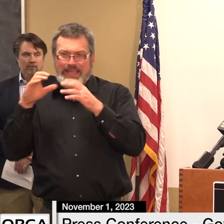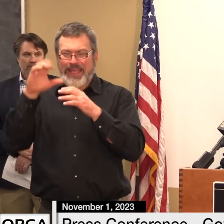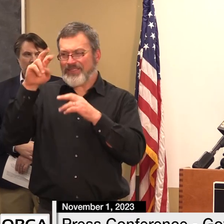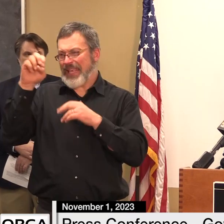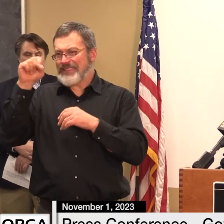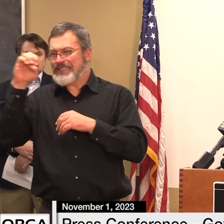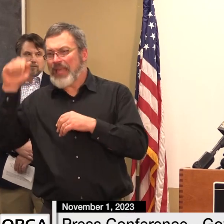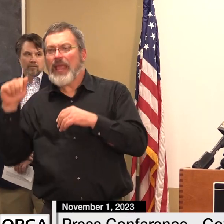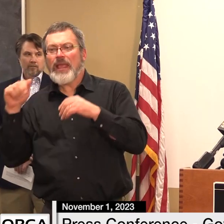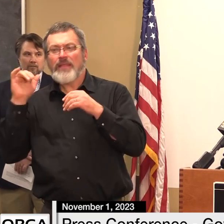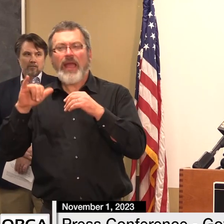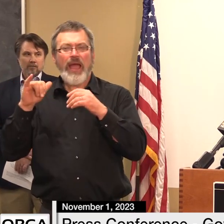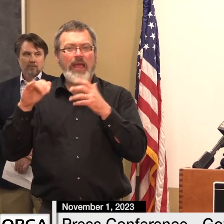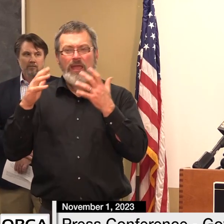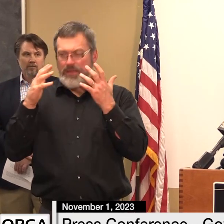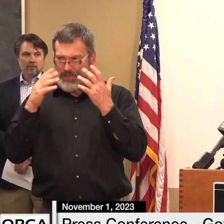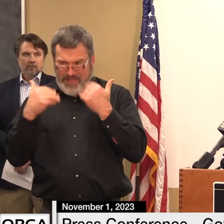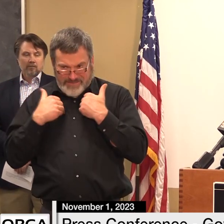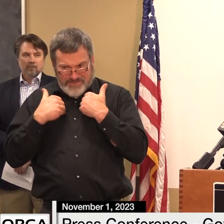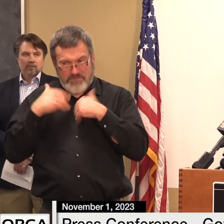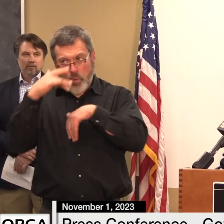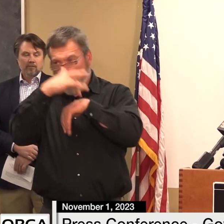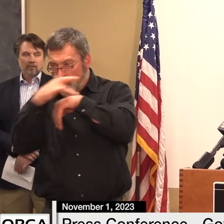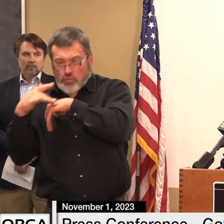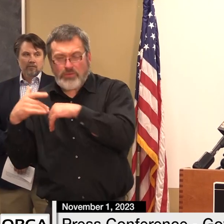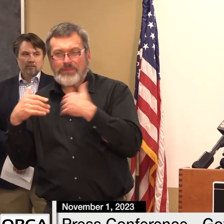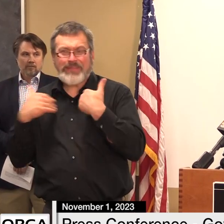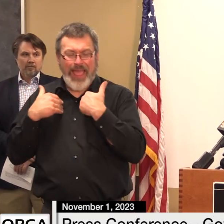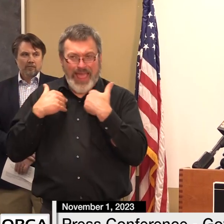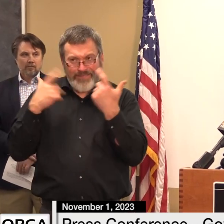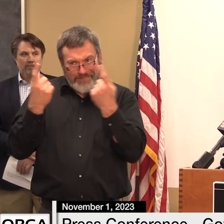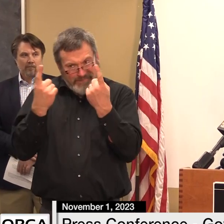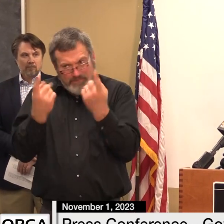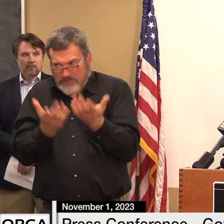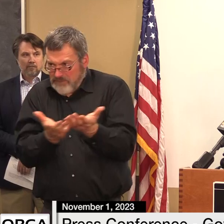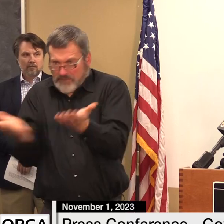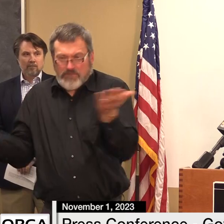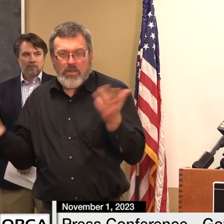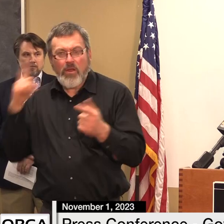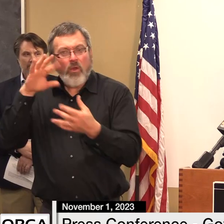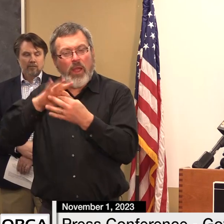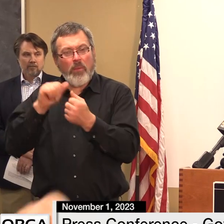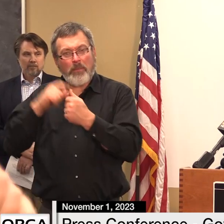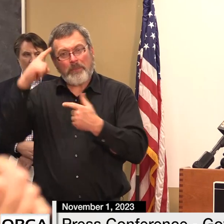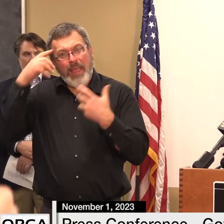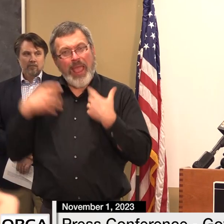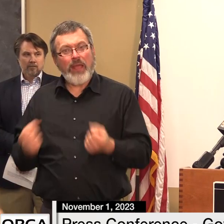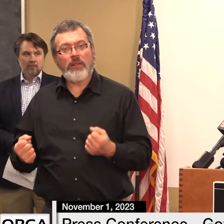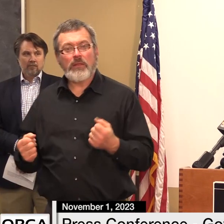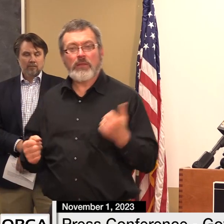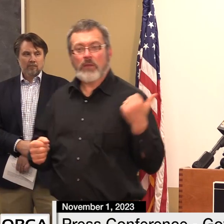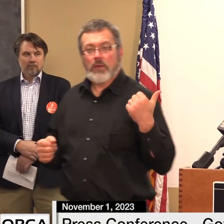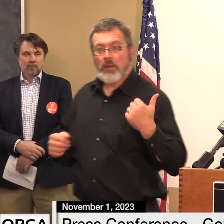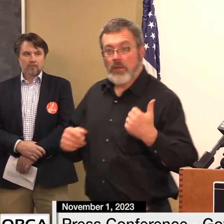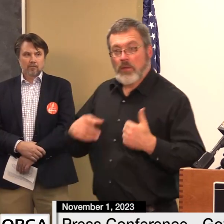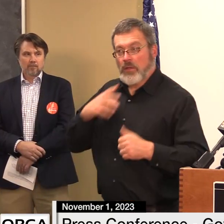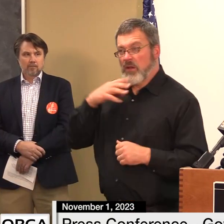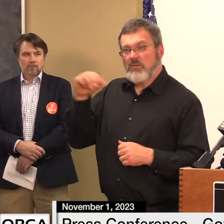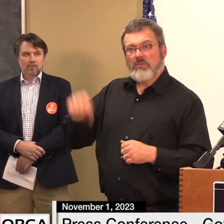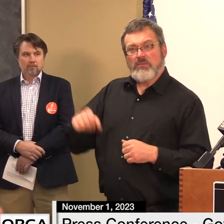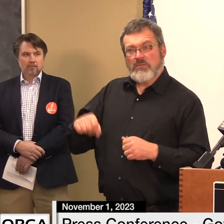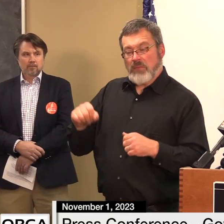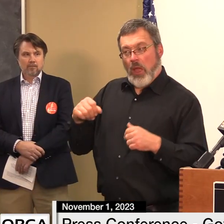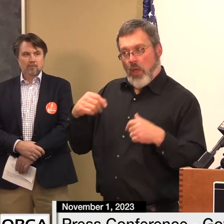the resources that the state has. Yeah, well, we're still under a state of emergency due to the flooding